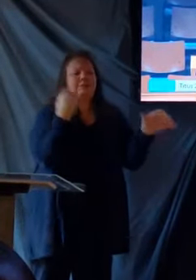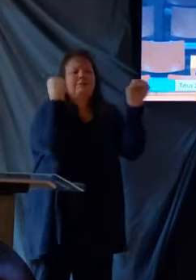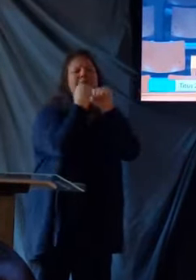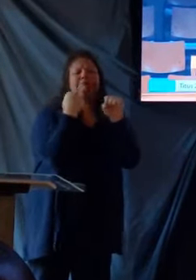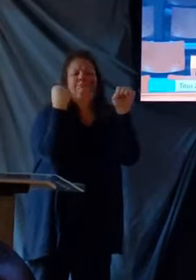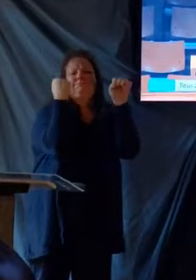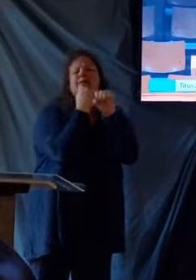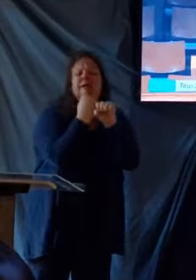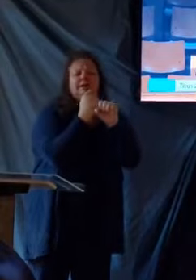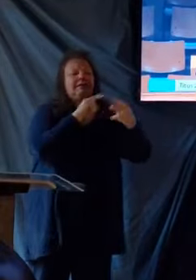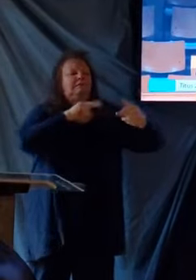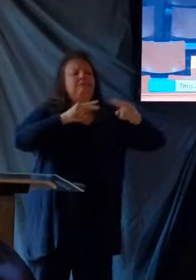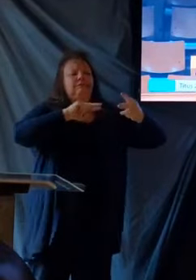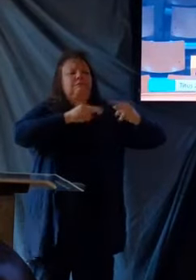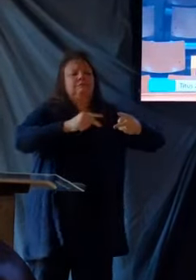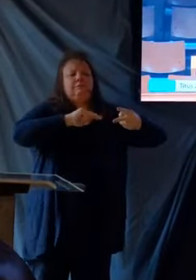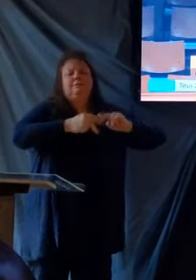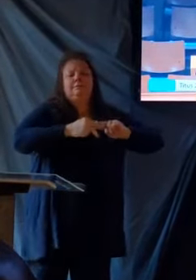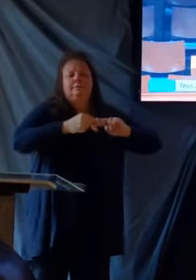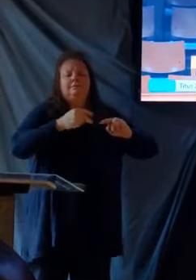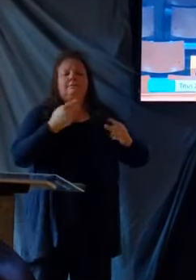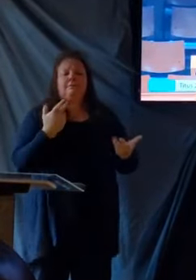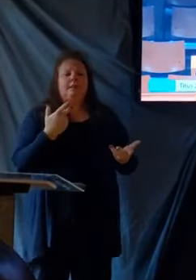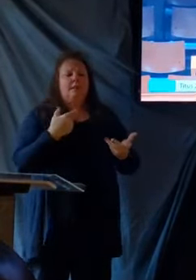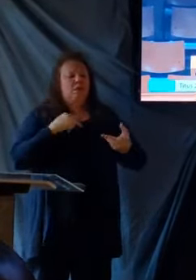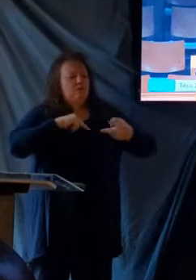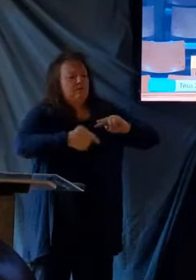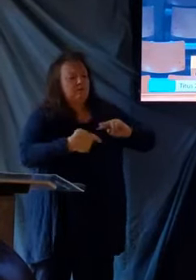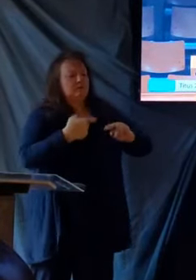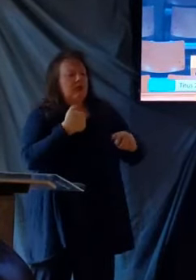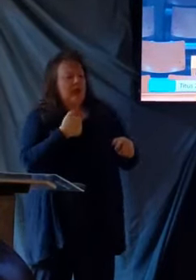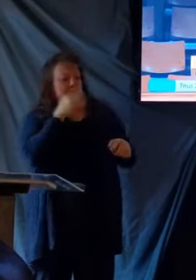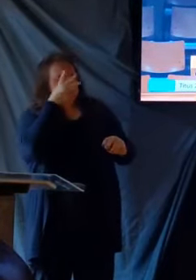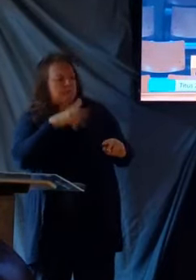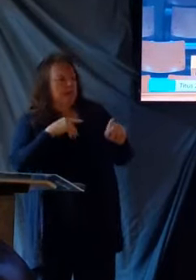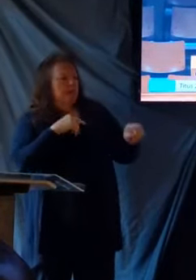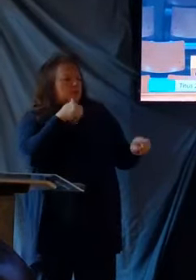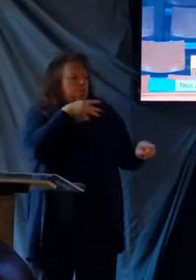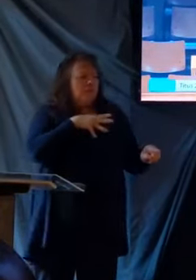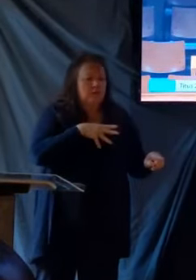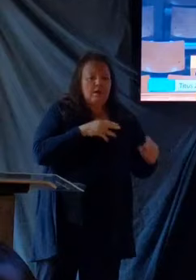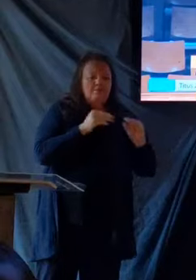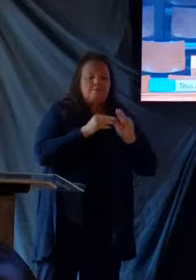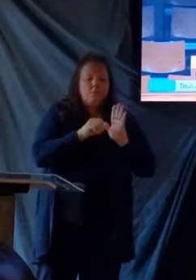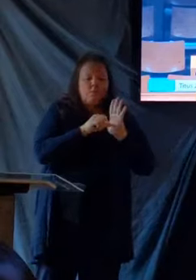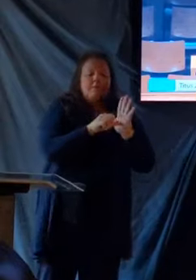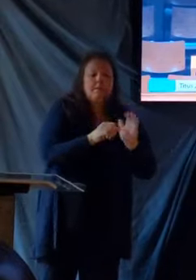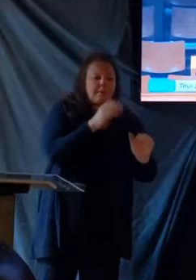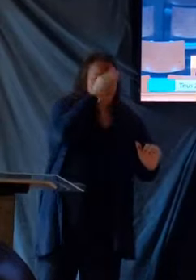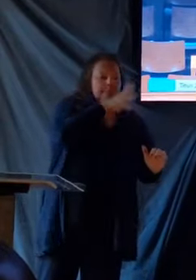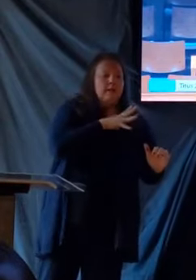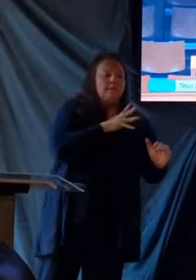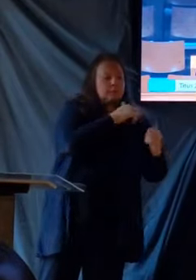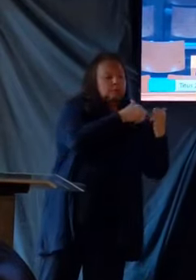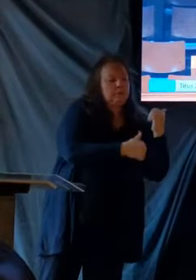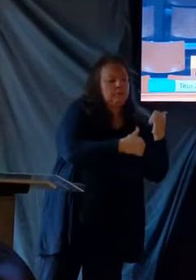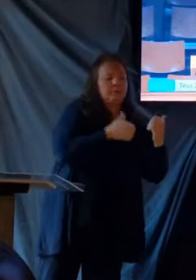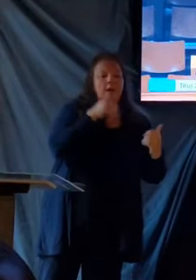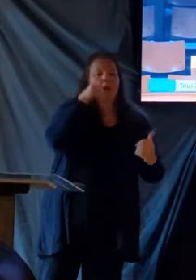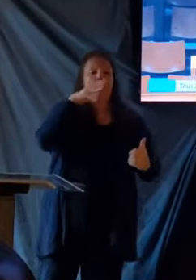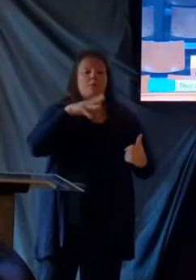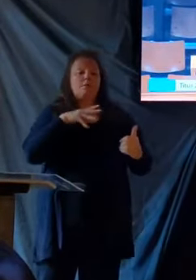fight and reverse the roles. Reverse the roles. So we have more emphasis on how the man ought to be submissive and